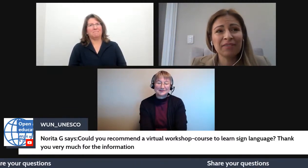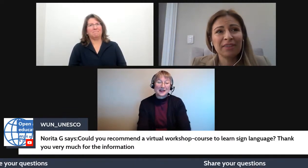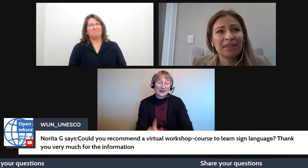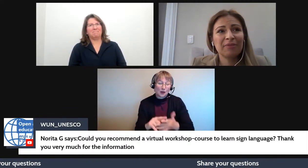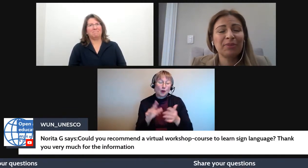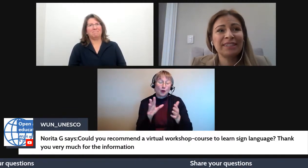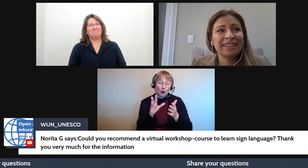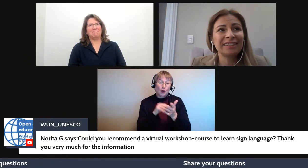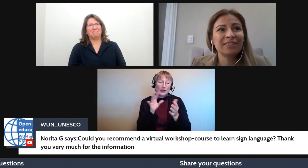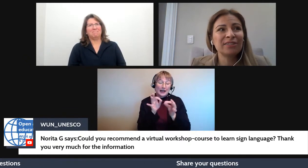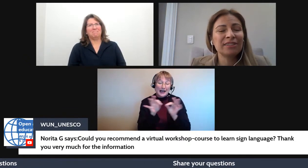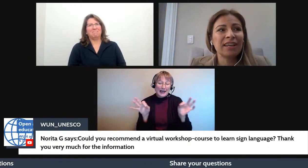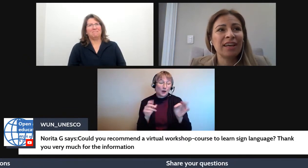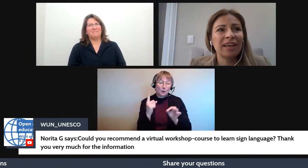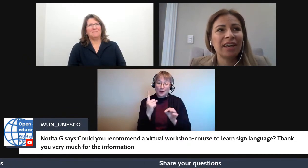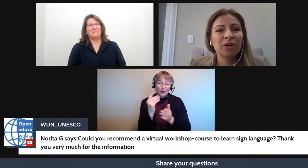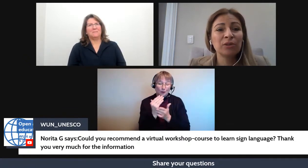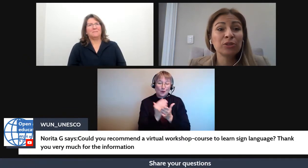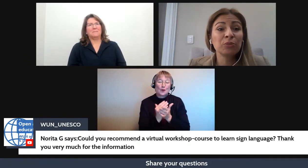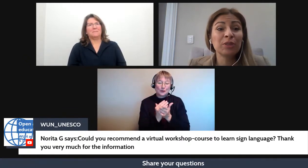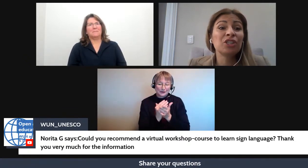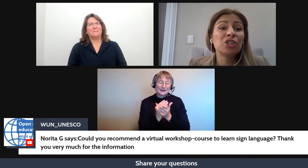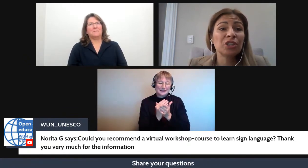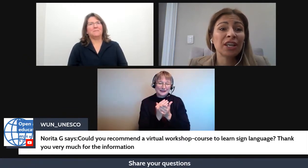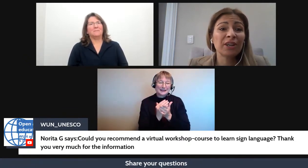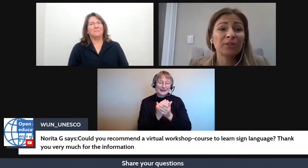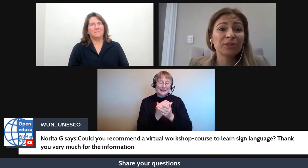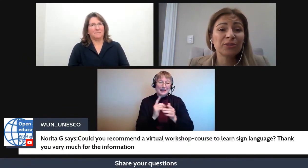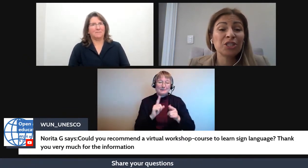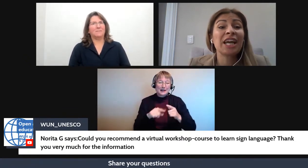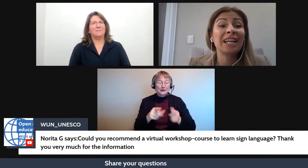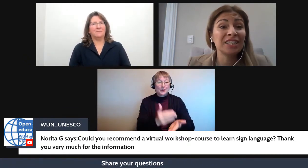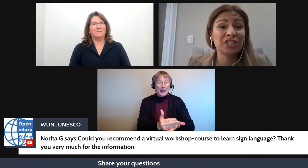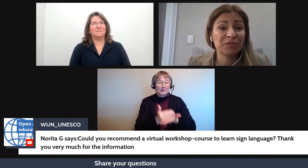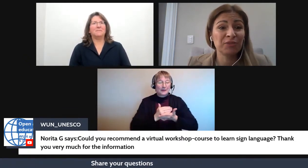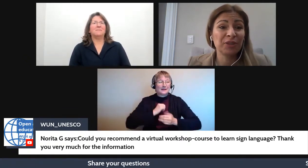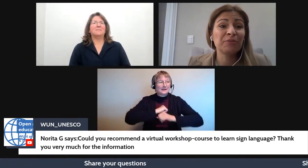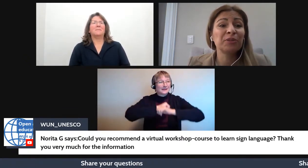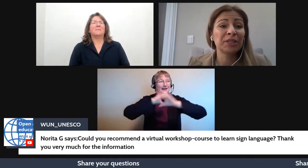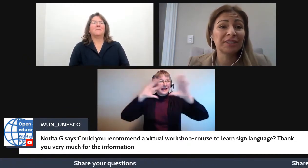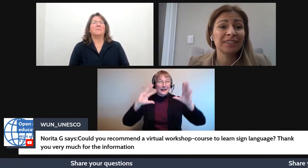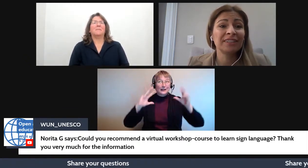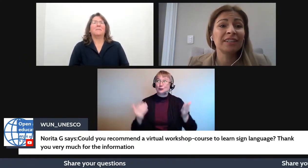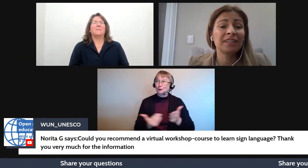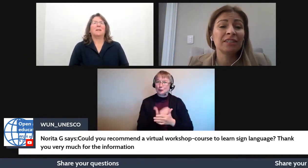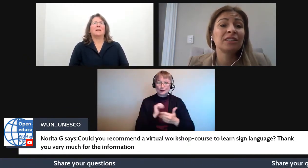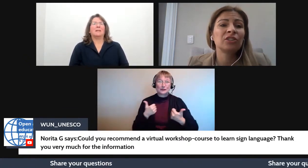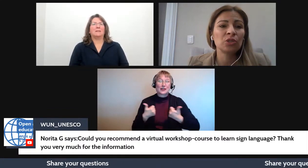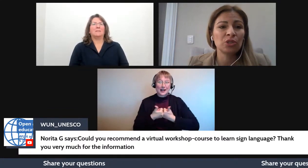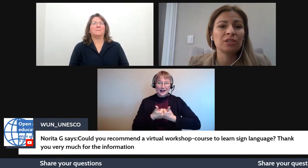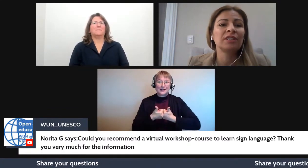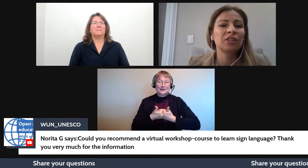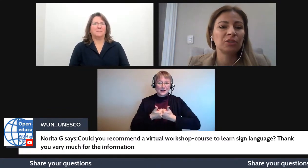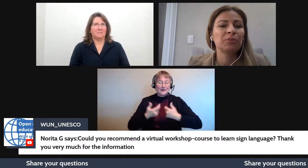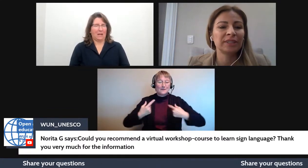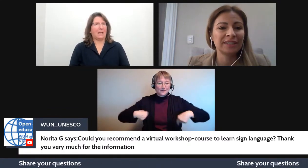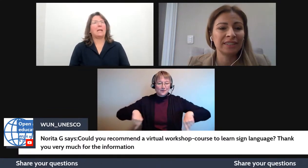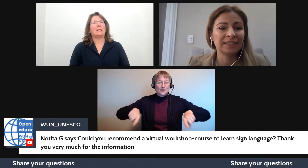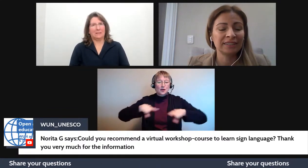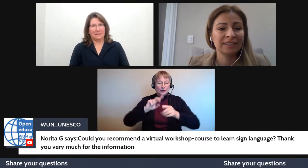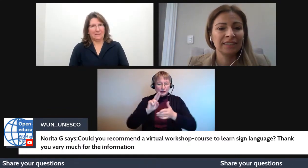Exactly. You have presented us a whole new vision, a whole new challenge for everyone in the institutions,